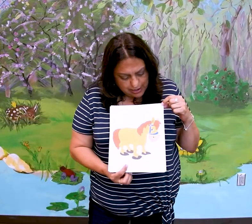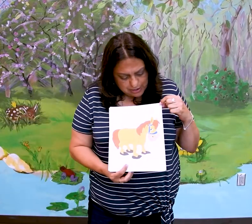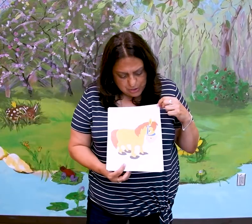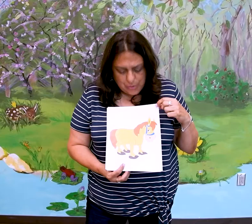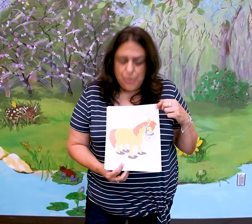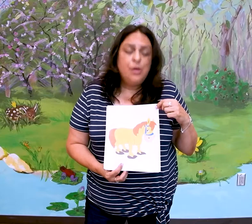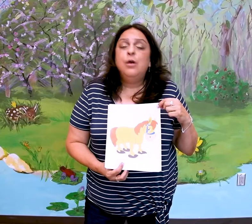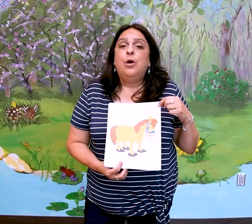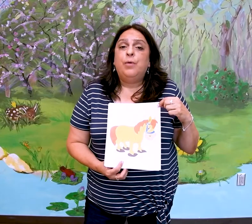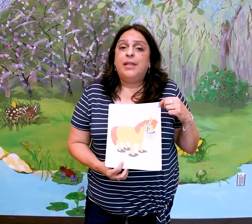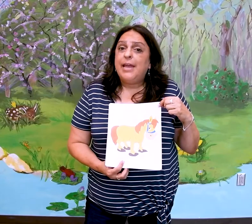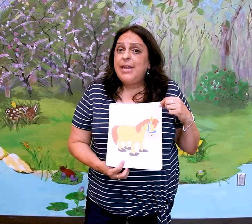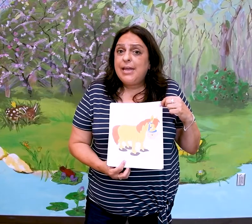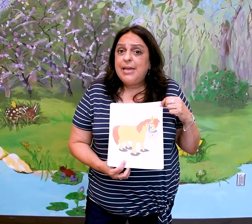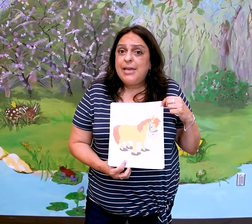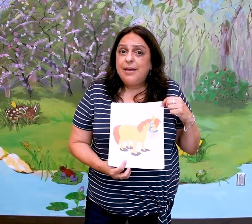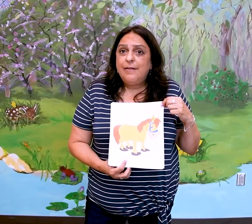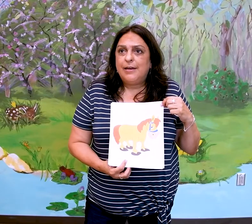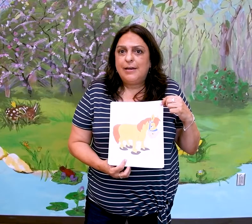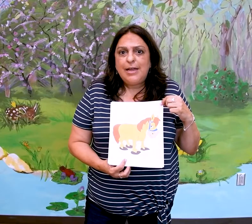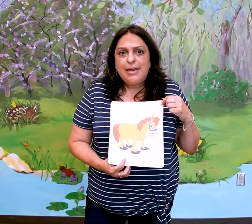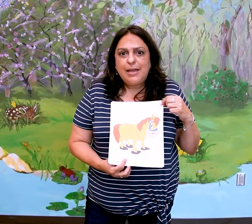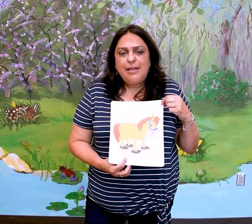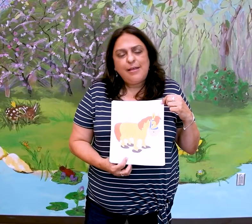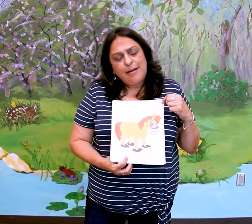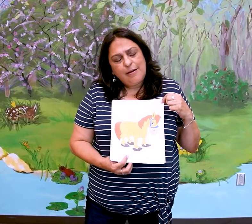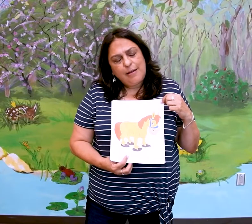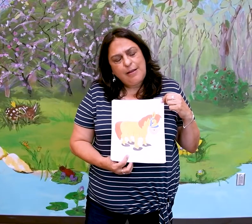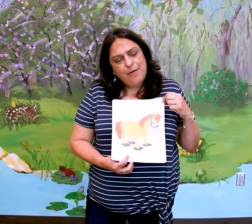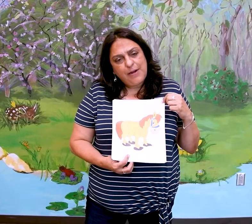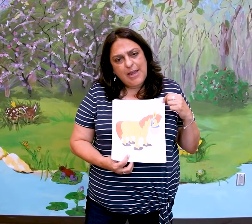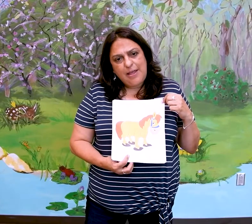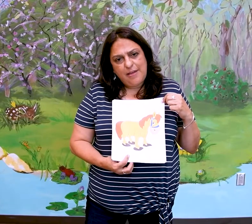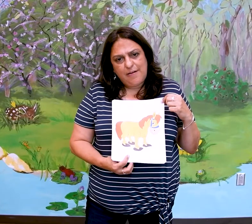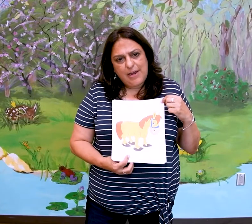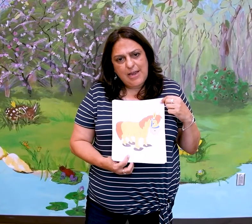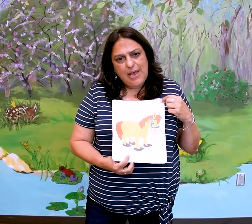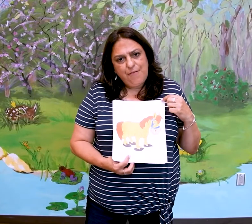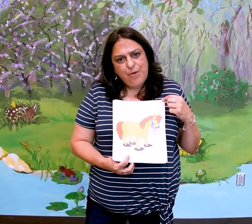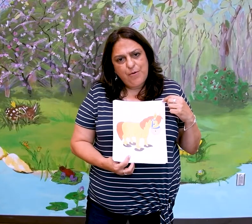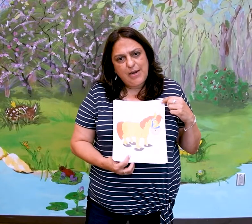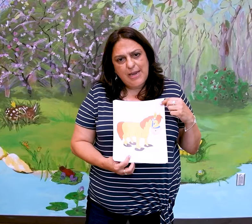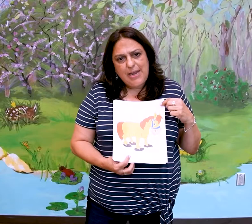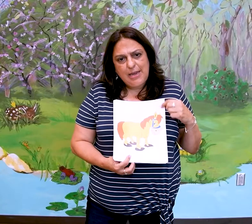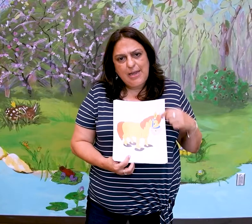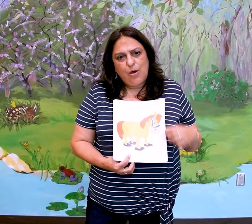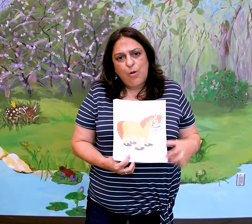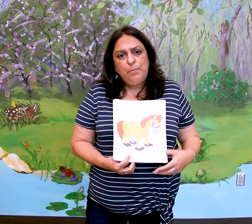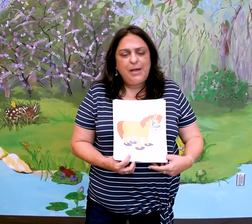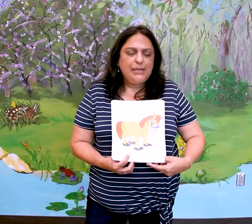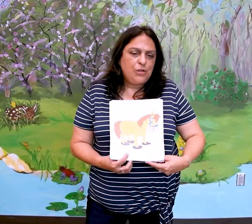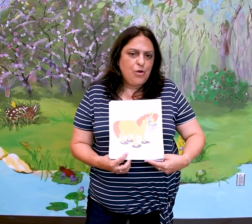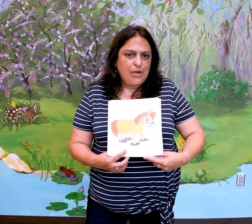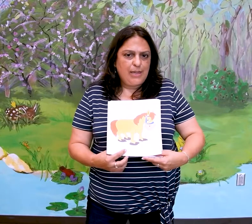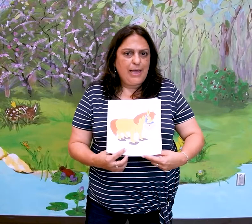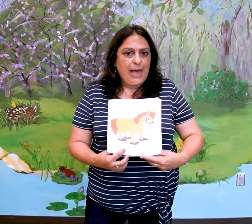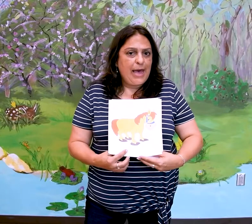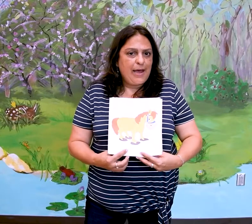E-I-E-I-O. With a neigh neigh here and a neigh neigh there, here a neigh, there a neigh, everywhere a neigh neigh. Old MacDonald had a